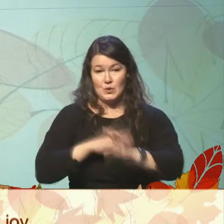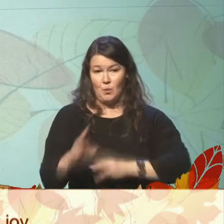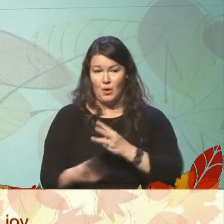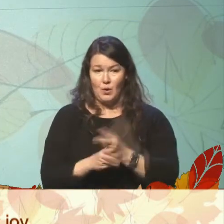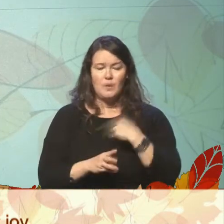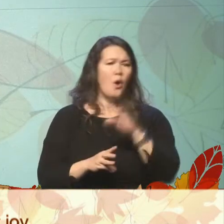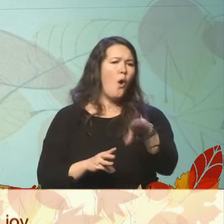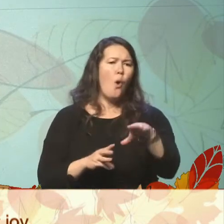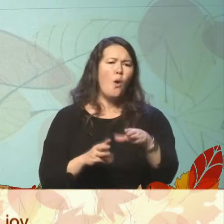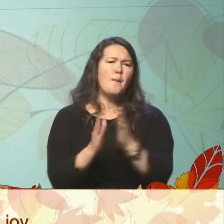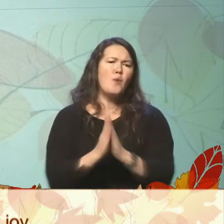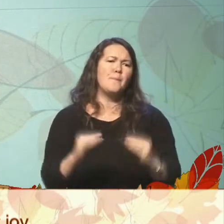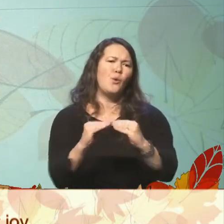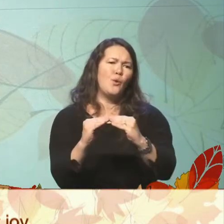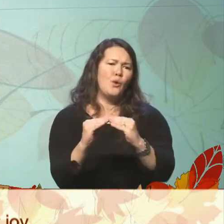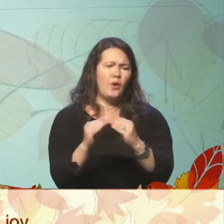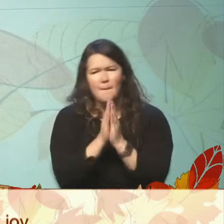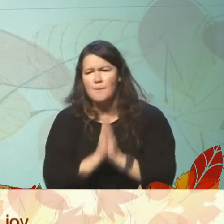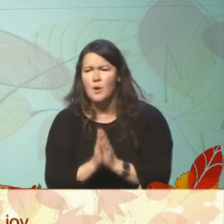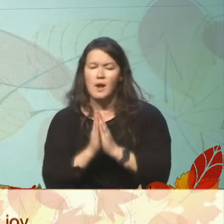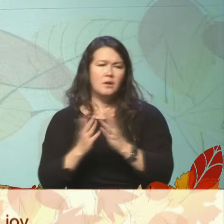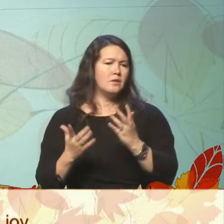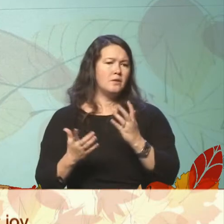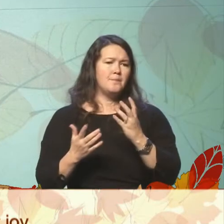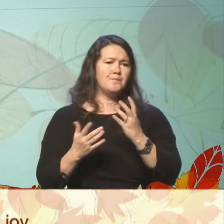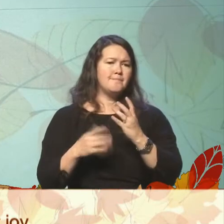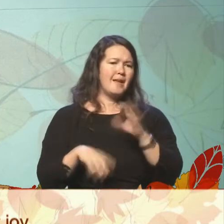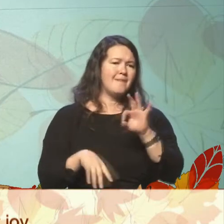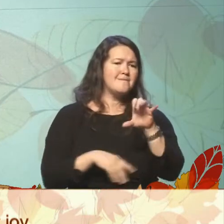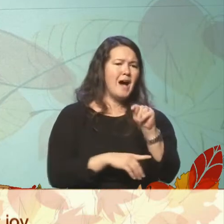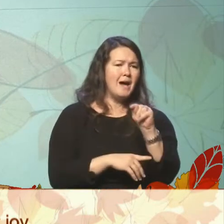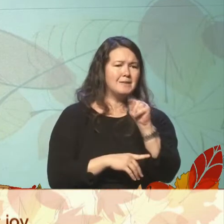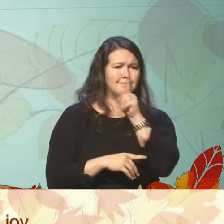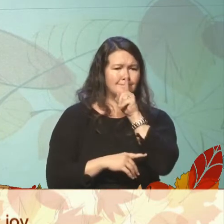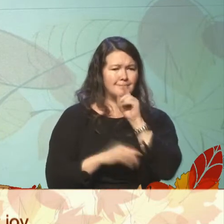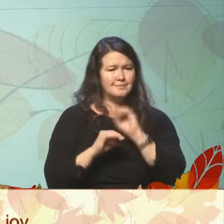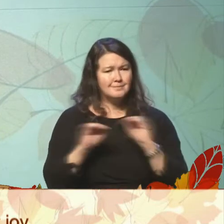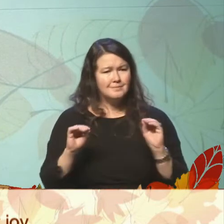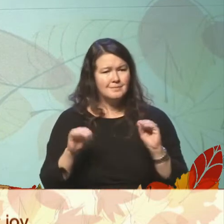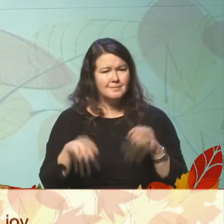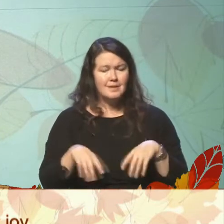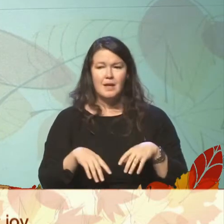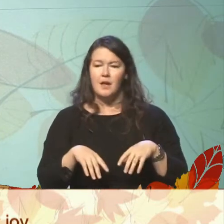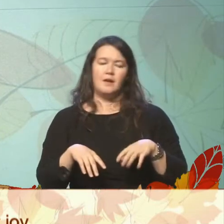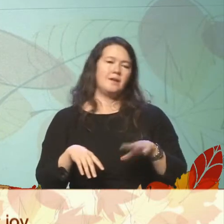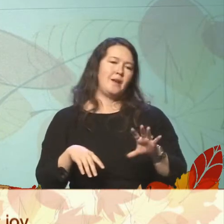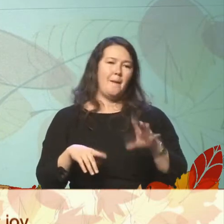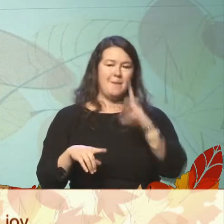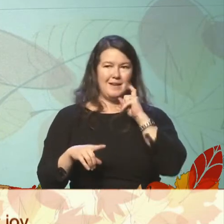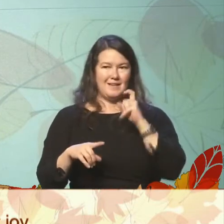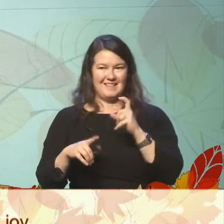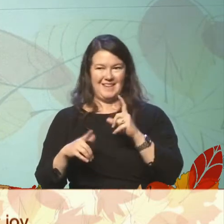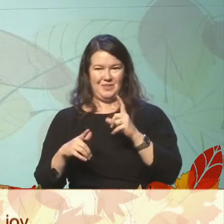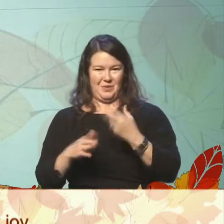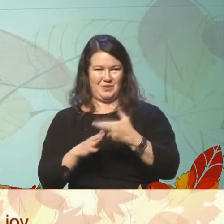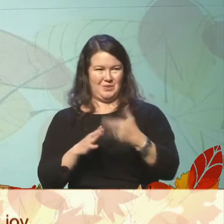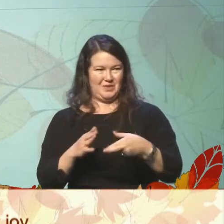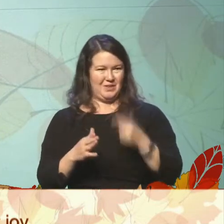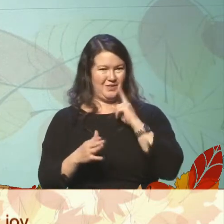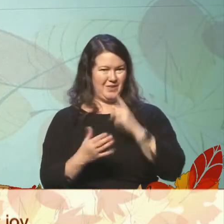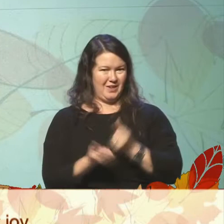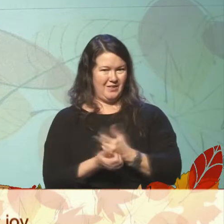pray harder. You just need to fast, right? Because some demons only come out with prayer and fasting. I mean, this is what we